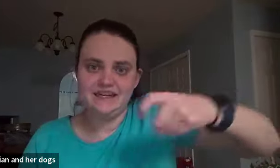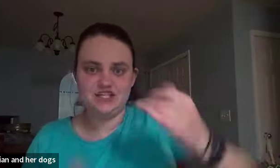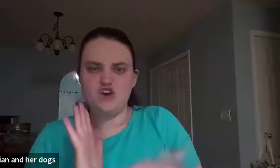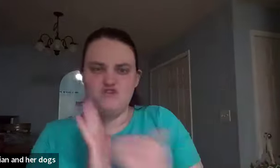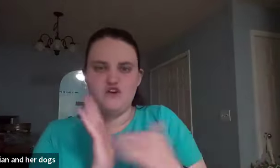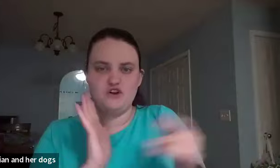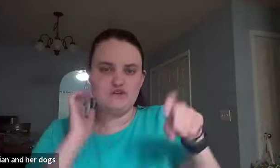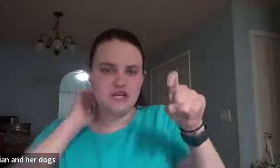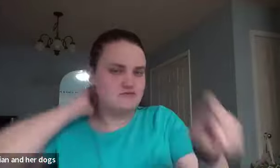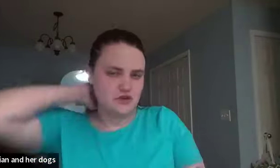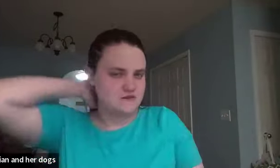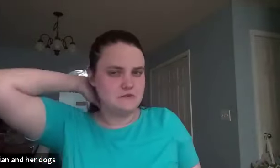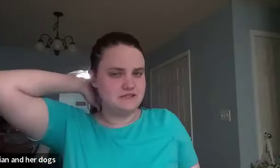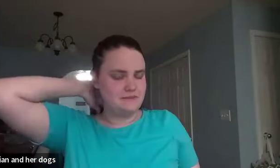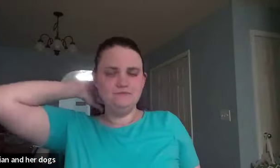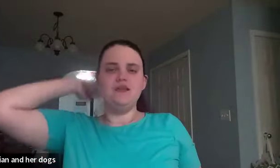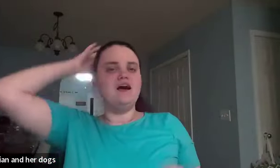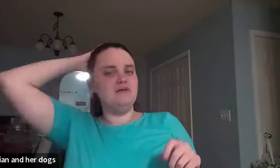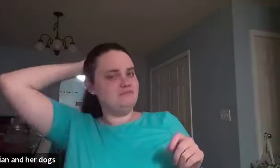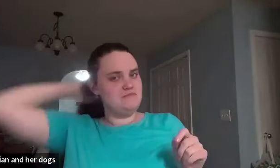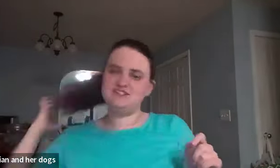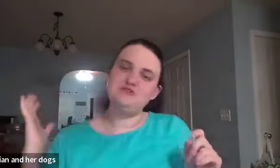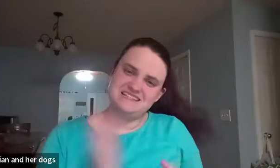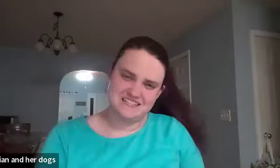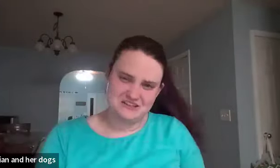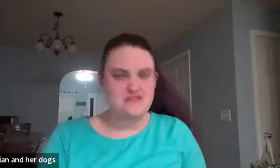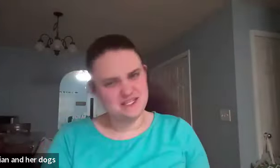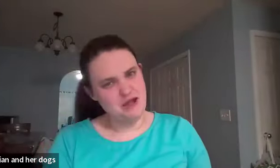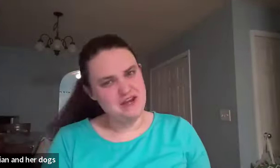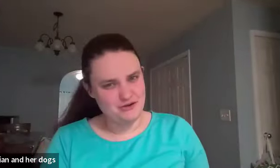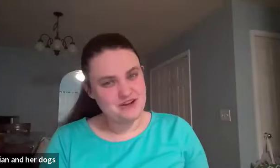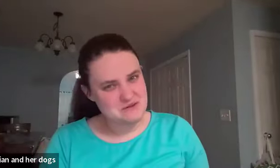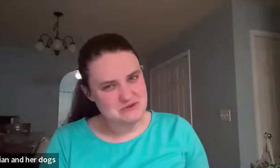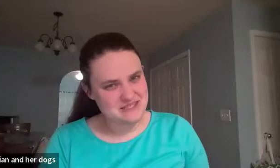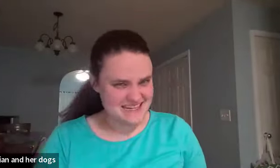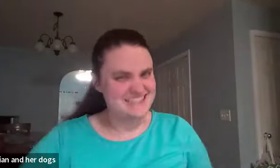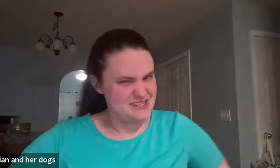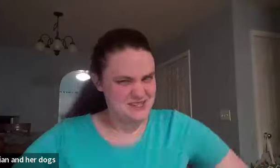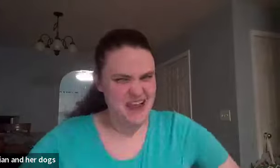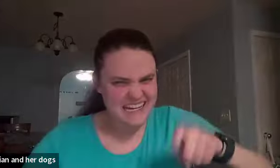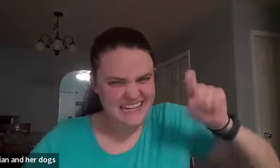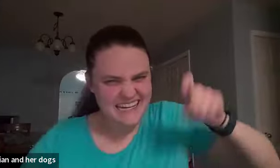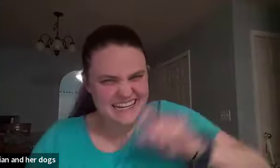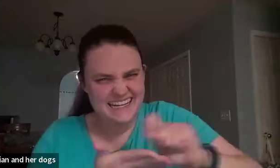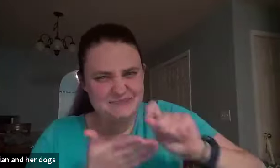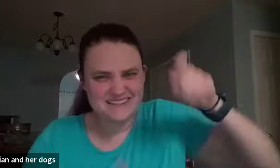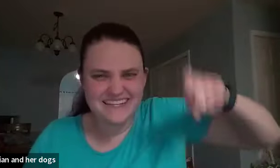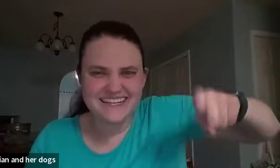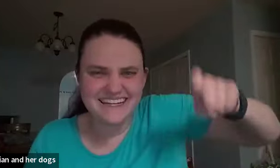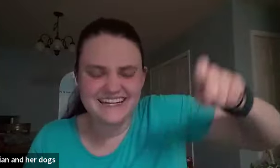need, just over and over and over again. It drives people insane. My students like to do that. That's why I know it drives people insane because they do it to me. I need a pencil, need.